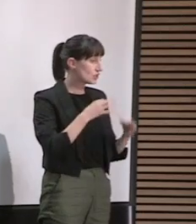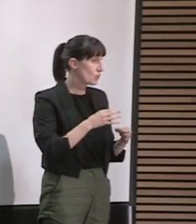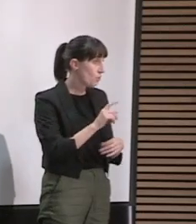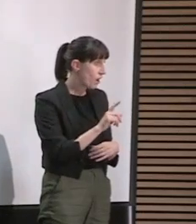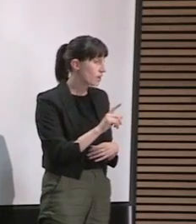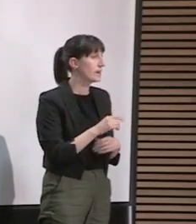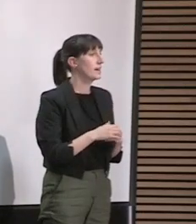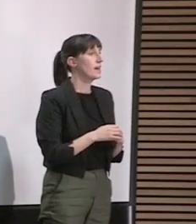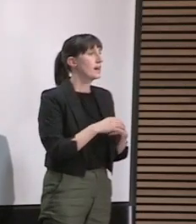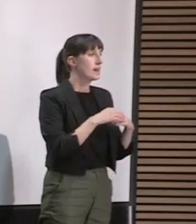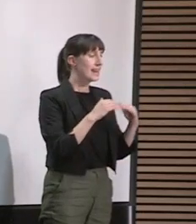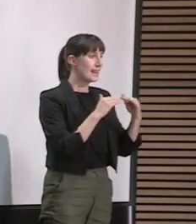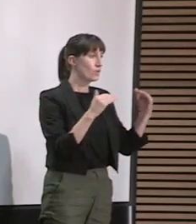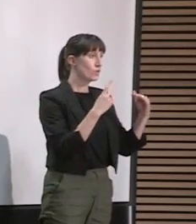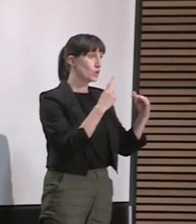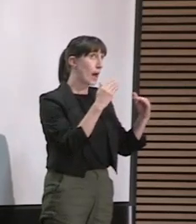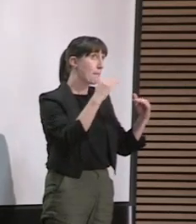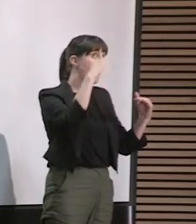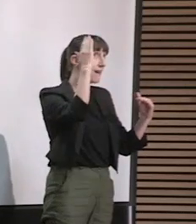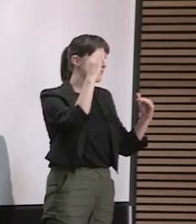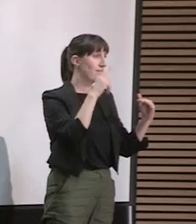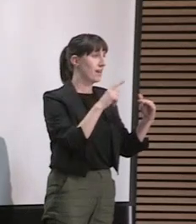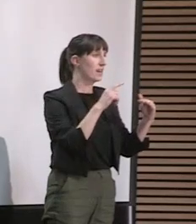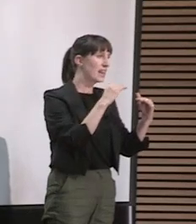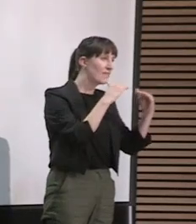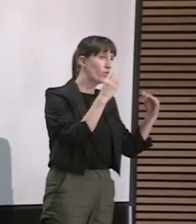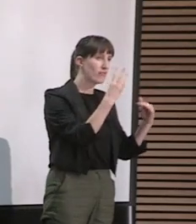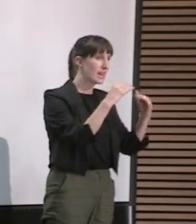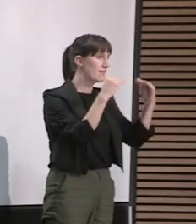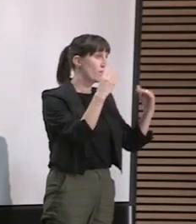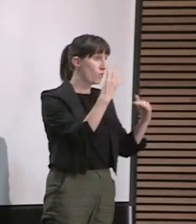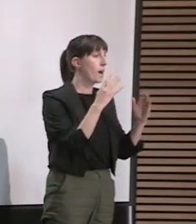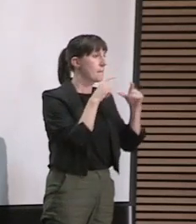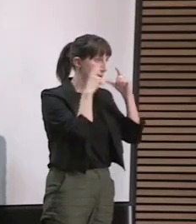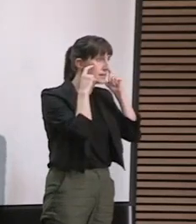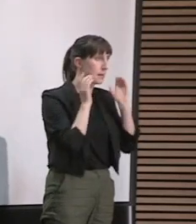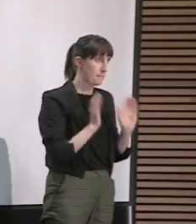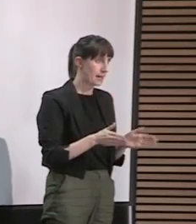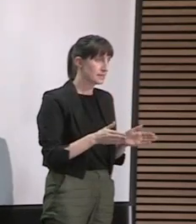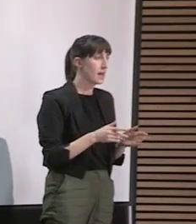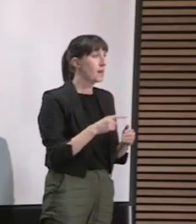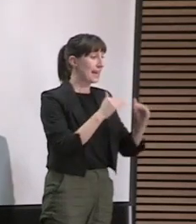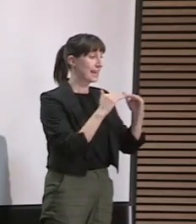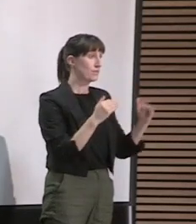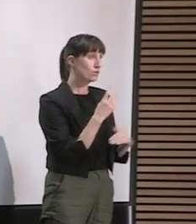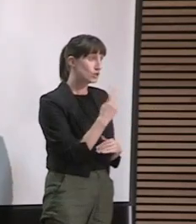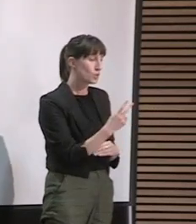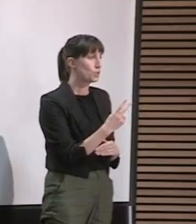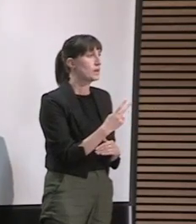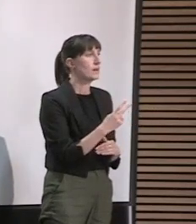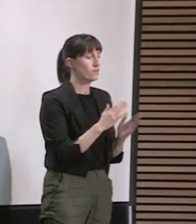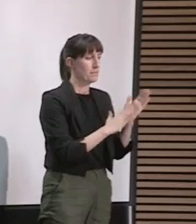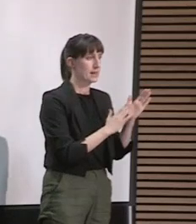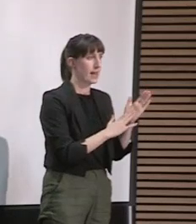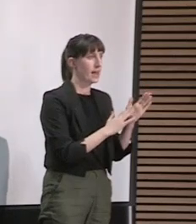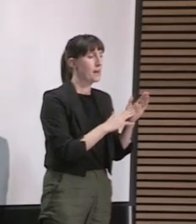in public transport in particular. We will have another look at the WHO advice. I would say, remembering that the WHO